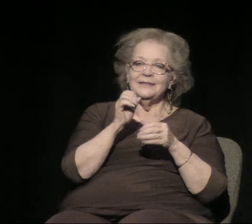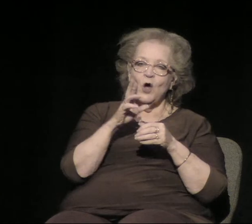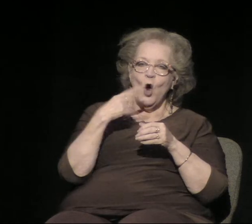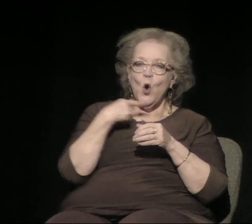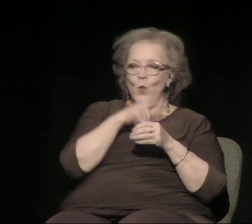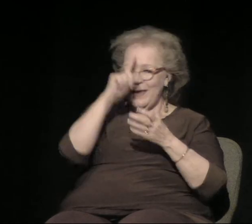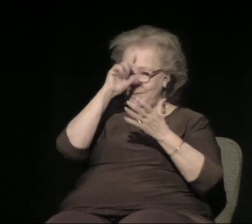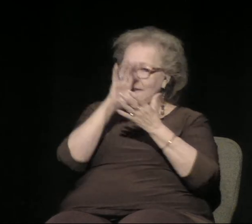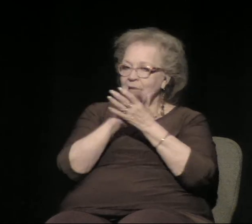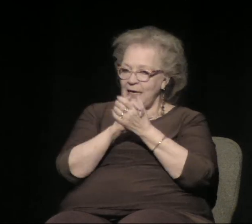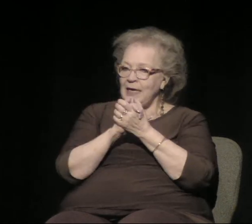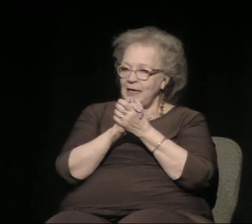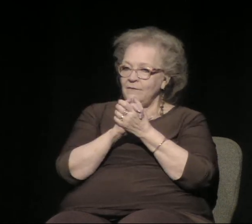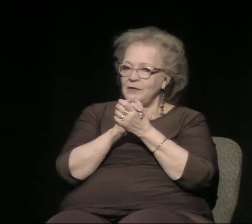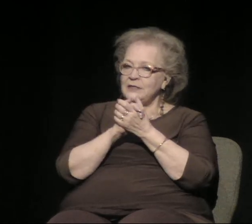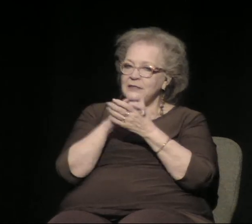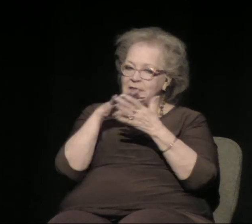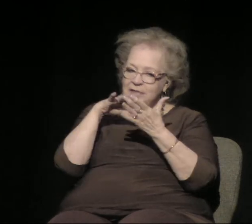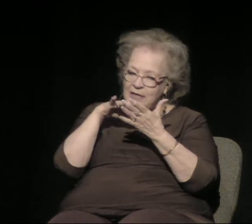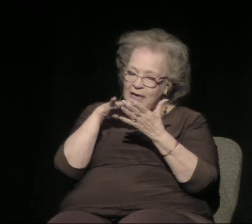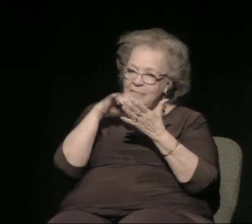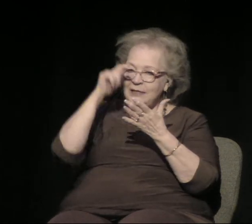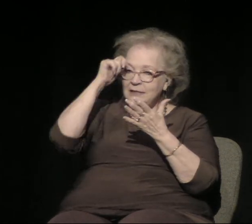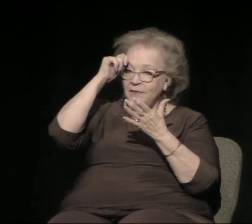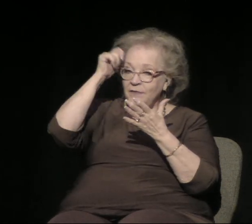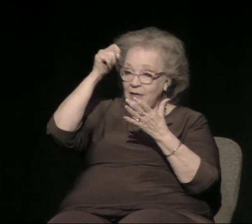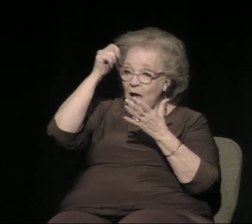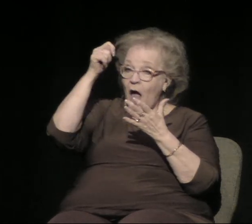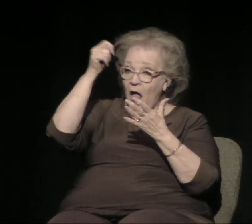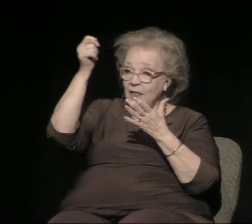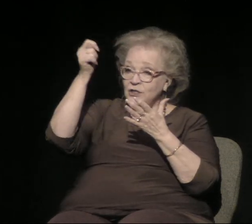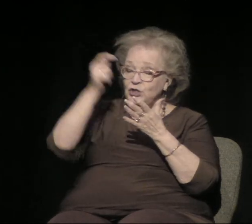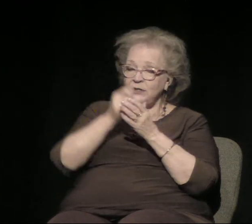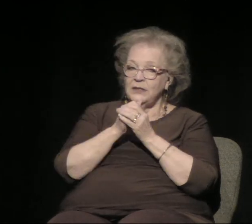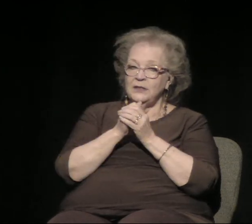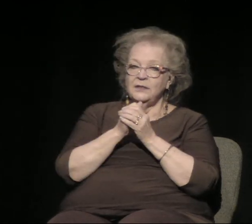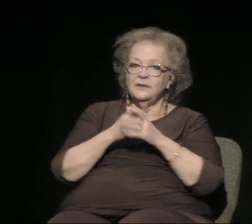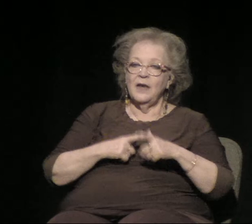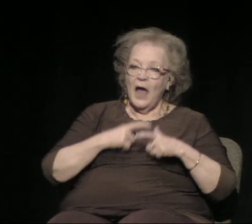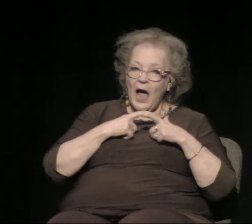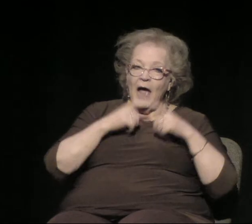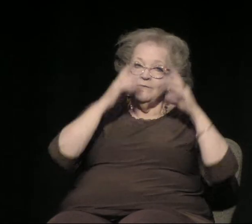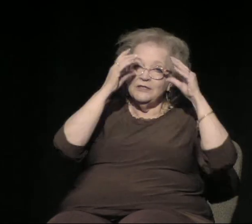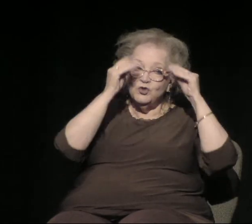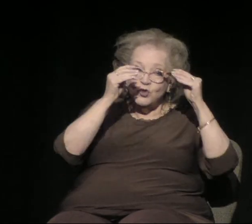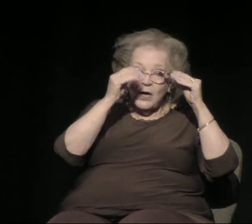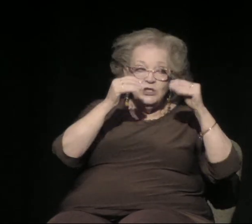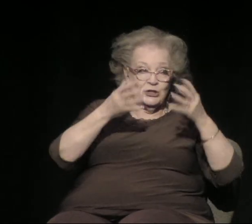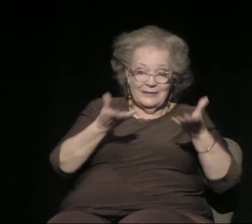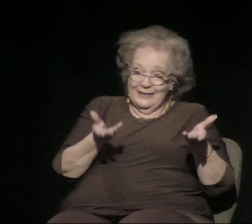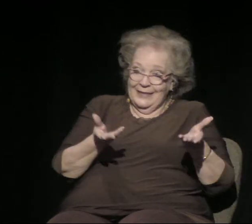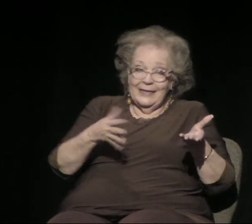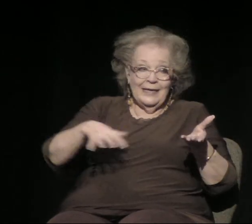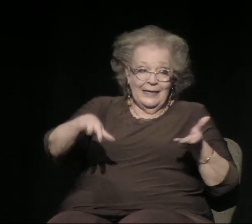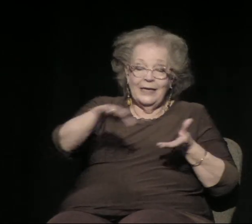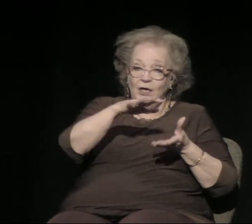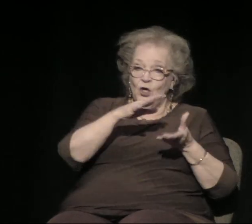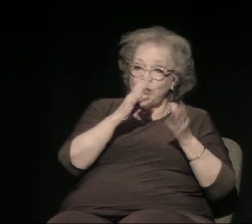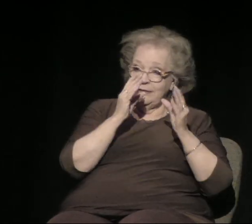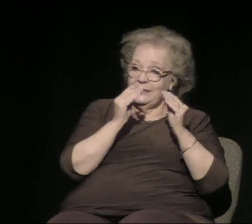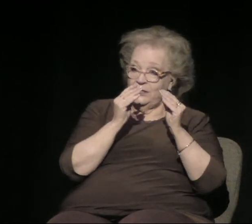We Believe class, which studies theology. We've got all kinds of offerings, live instruction here on our campus teaching you.